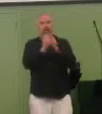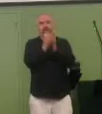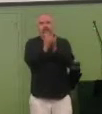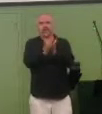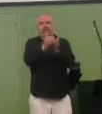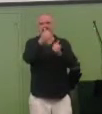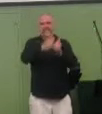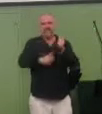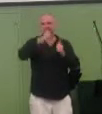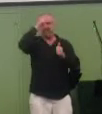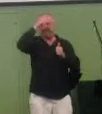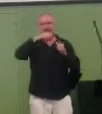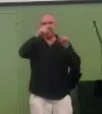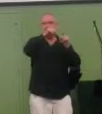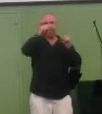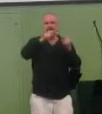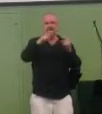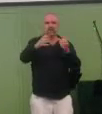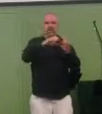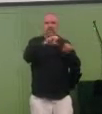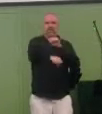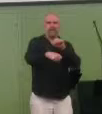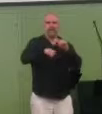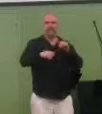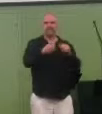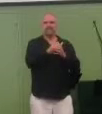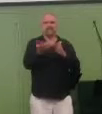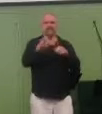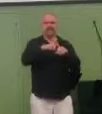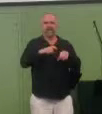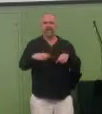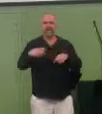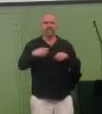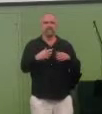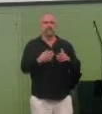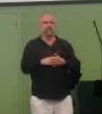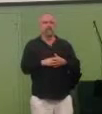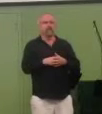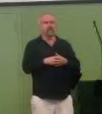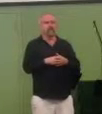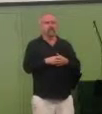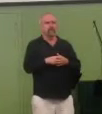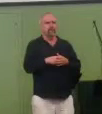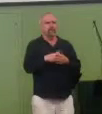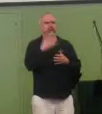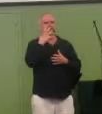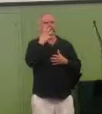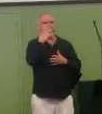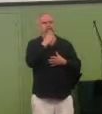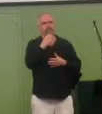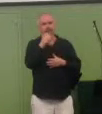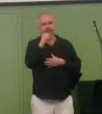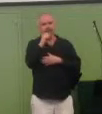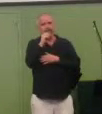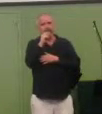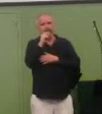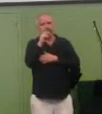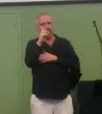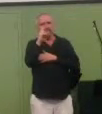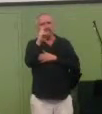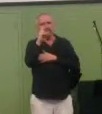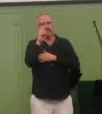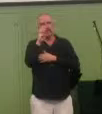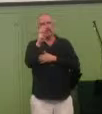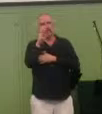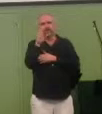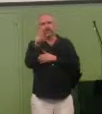several times. Beautiful, beautiful Andrew. Though there were women captured also, none of them compared in the least